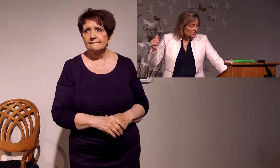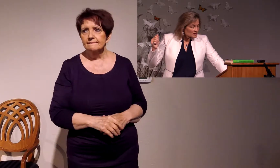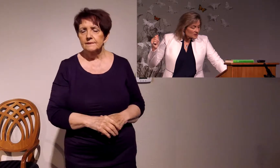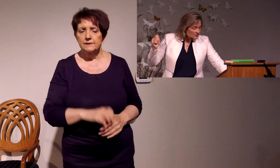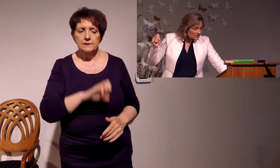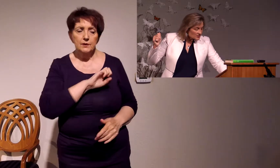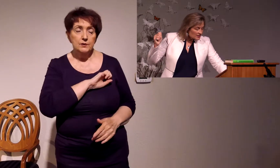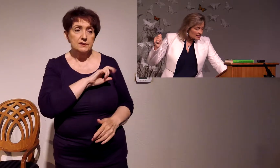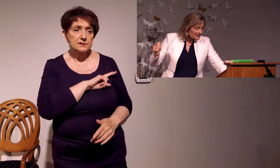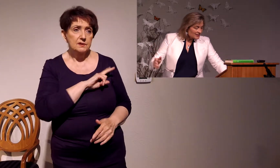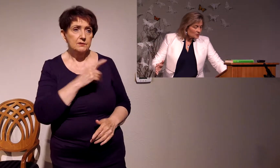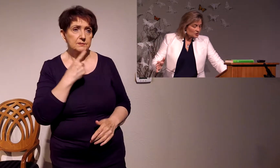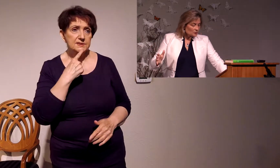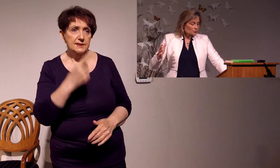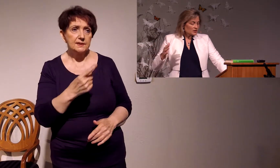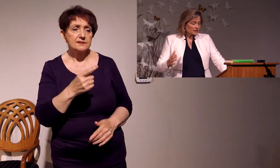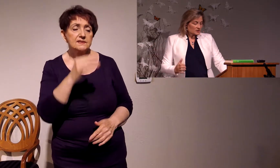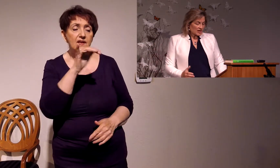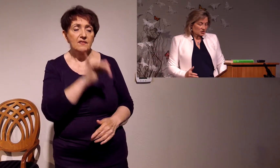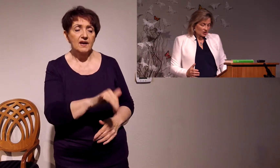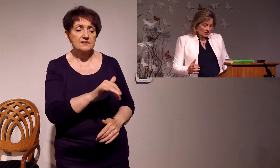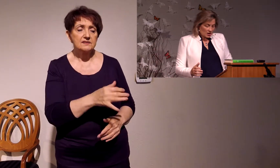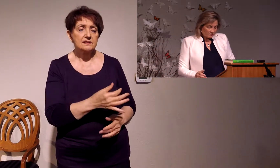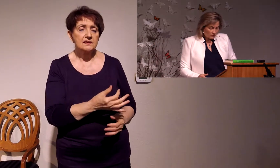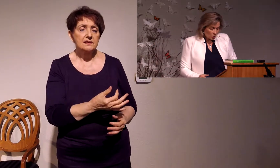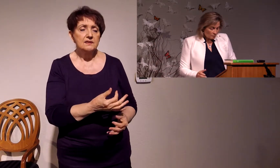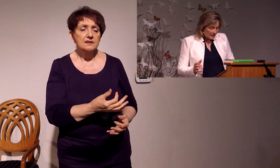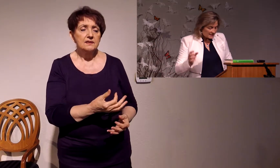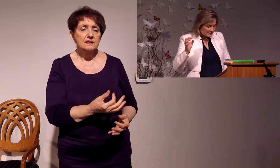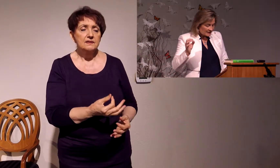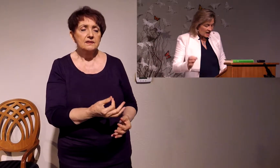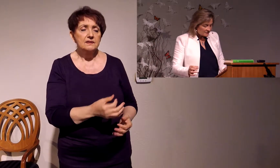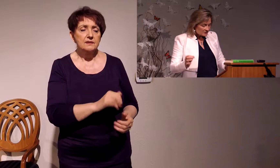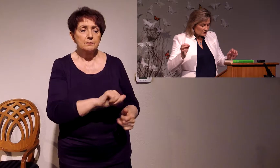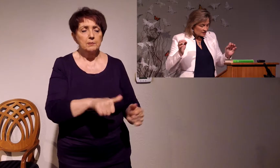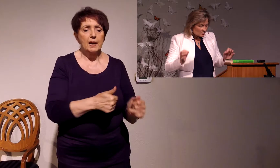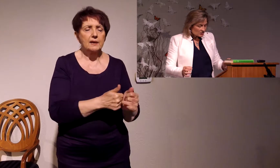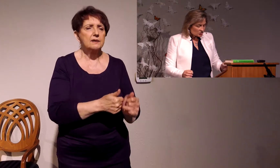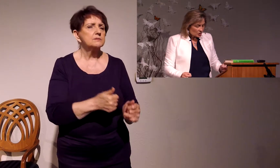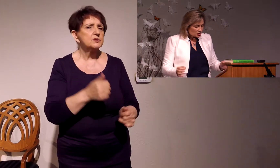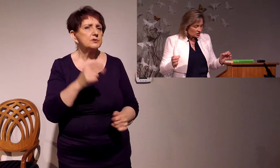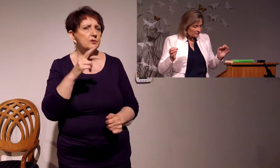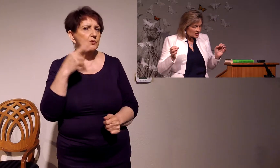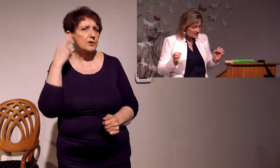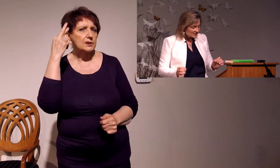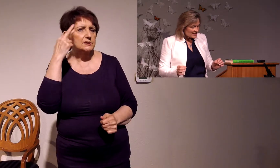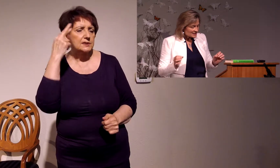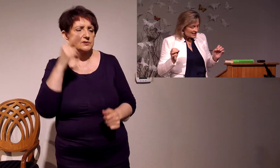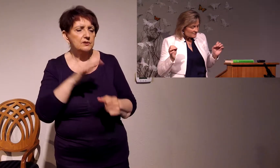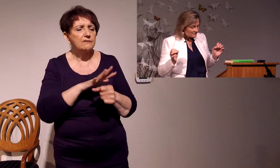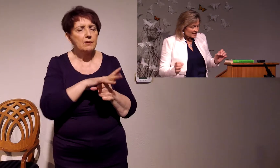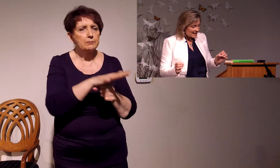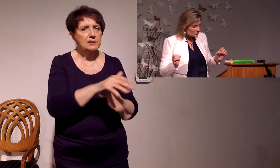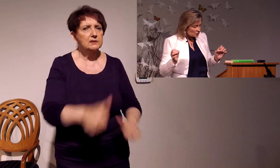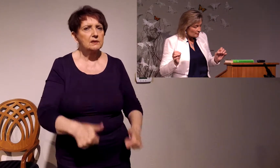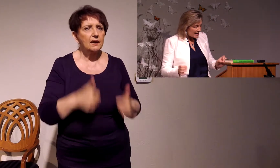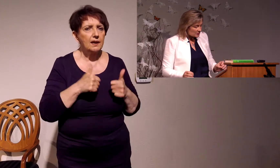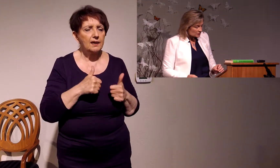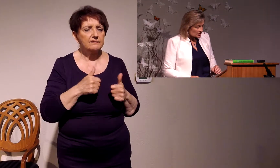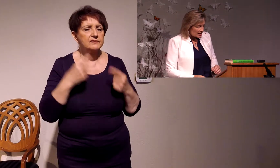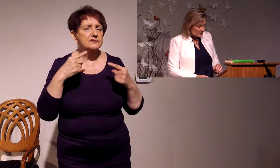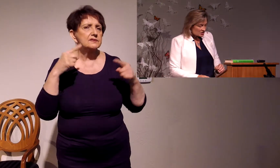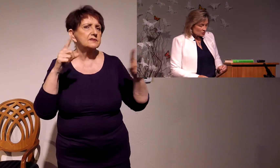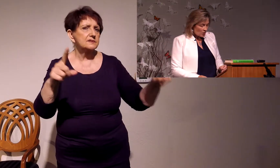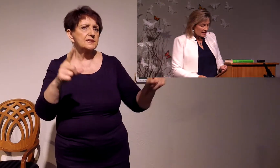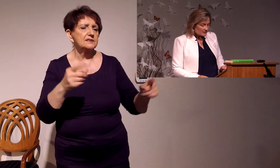Ernest Holmes says this is the keynote to realization of a more abundant life, to the demonstration of success in financial